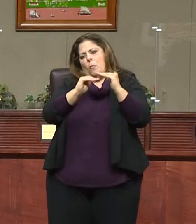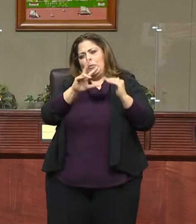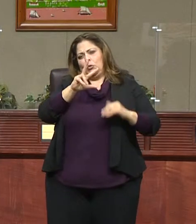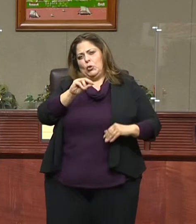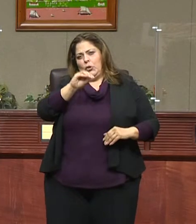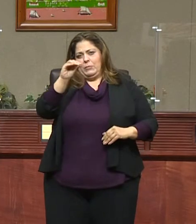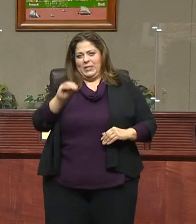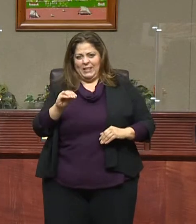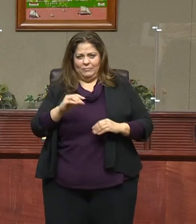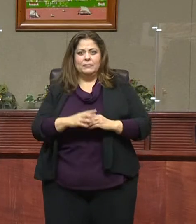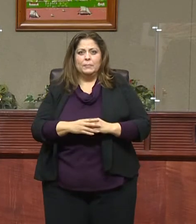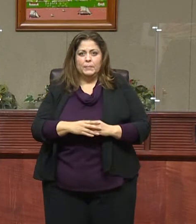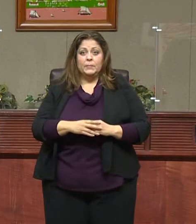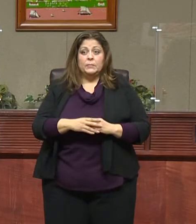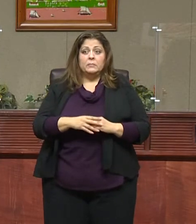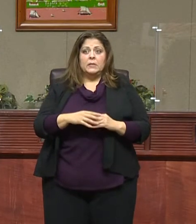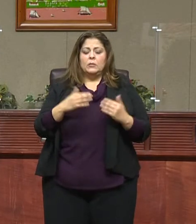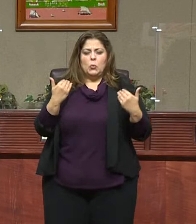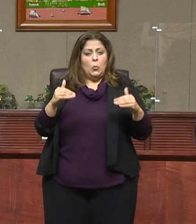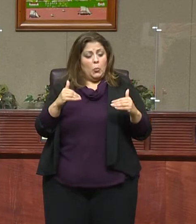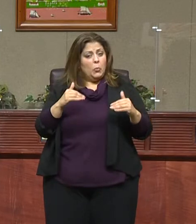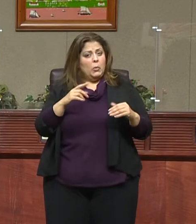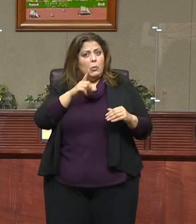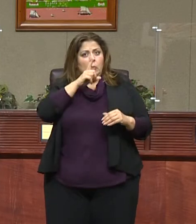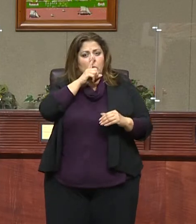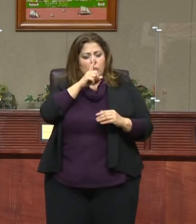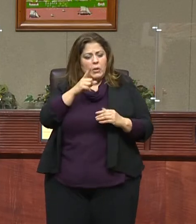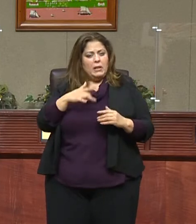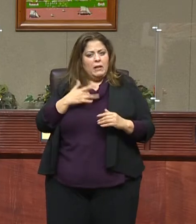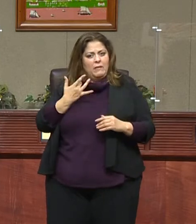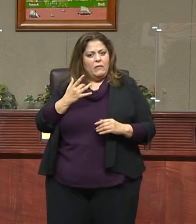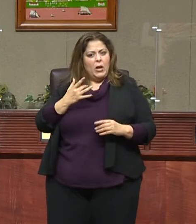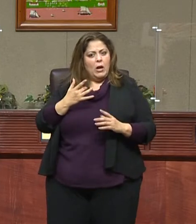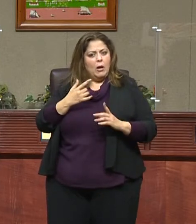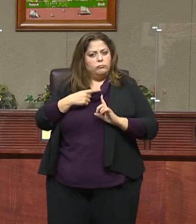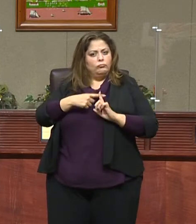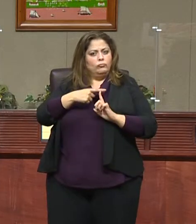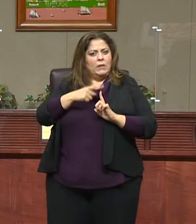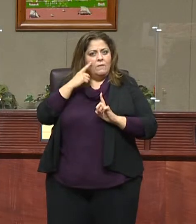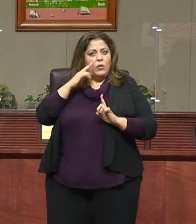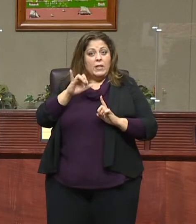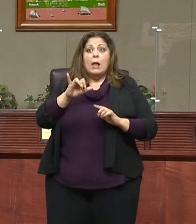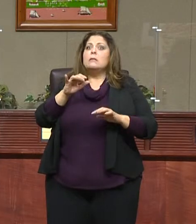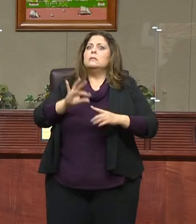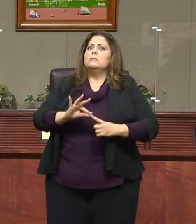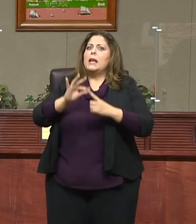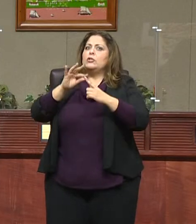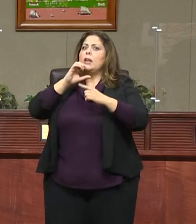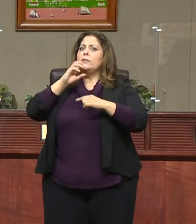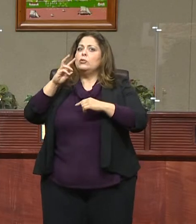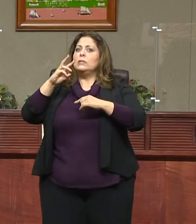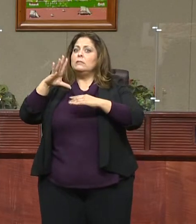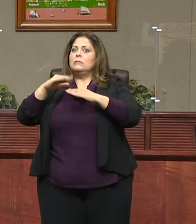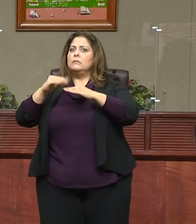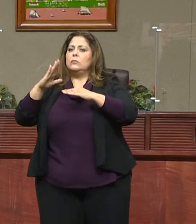the high proportion of vaccination rate in our 65-plus population.